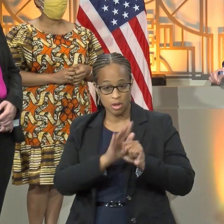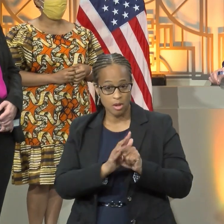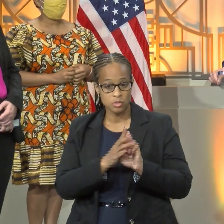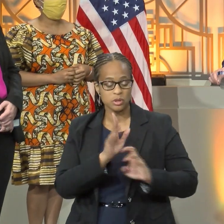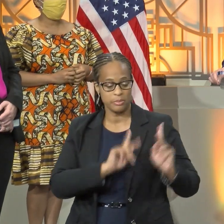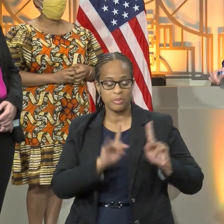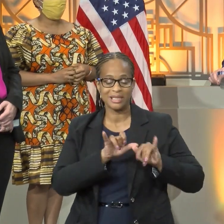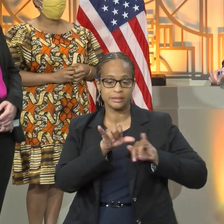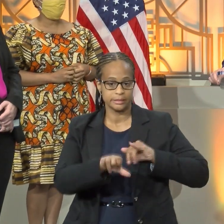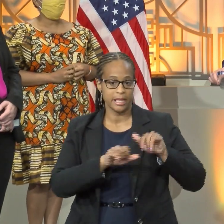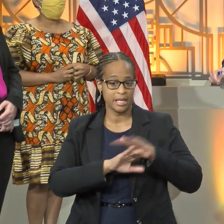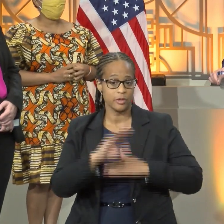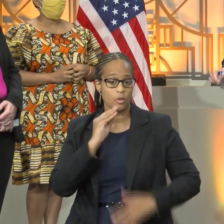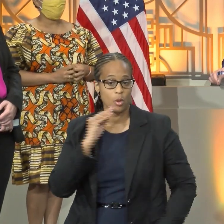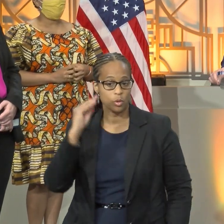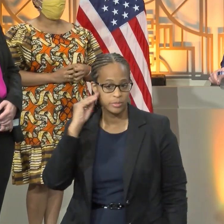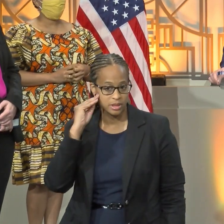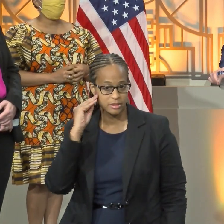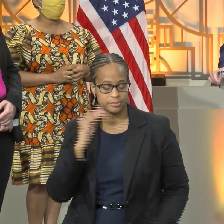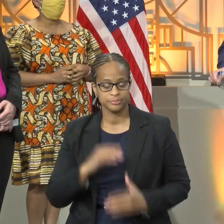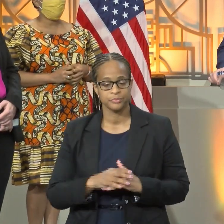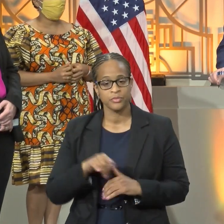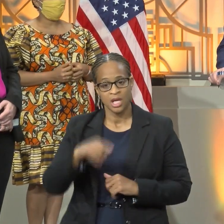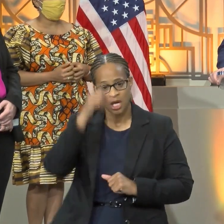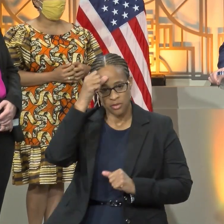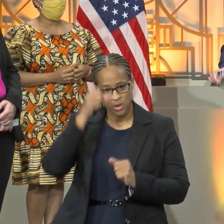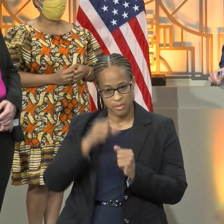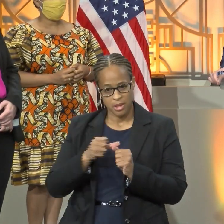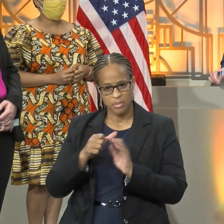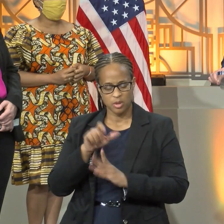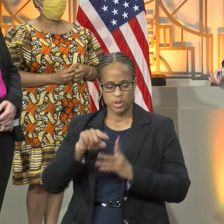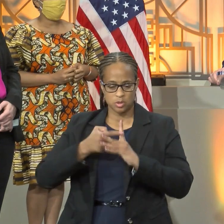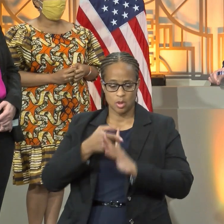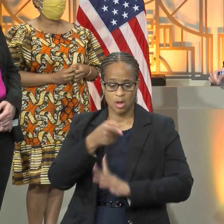in their homes. As you remember, HA and its members